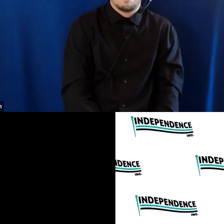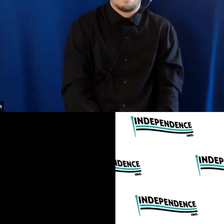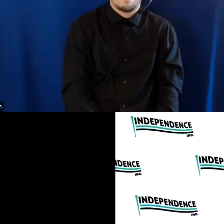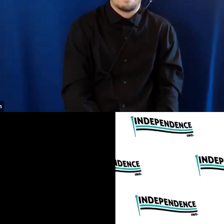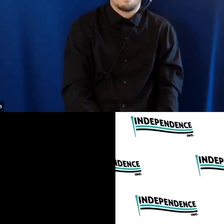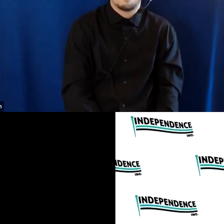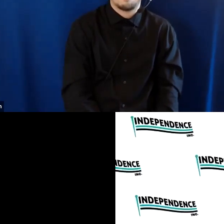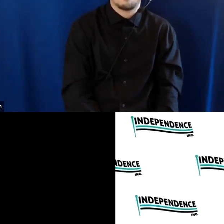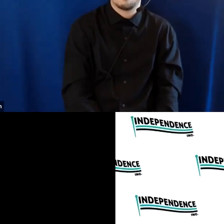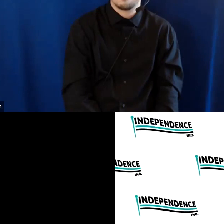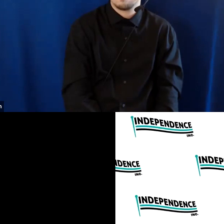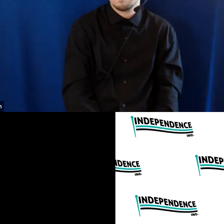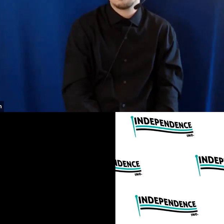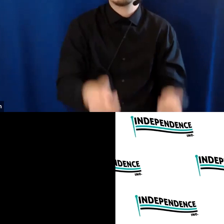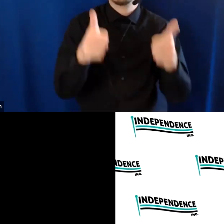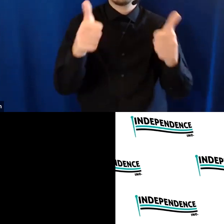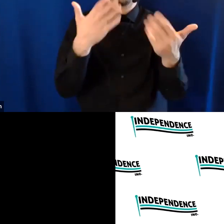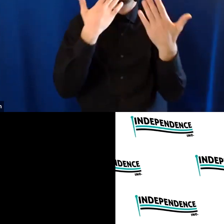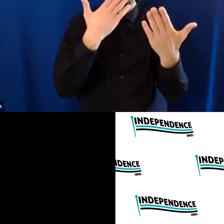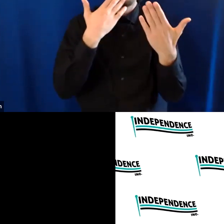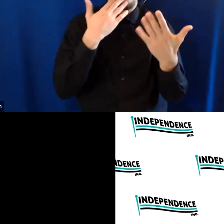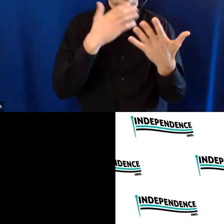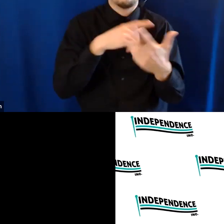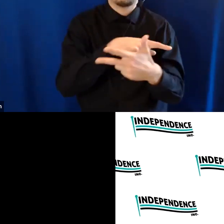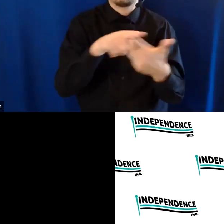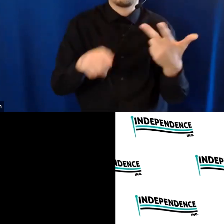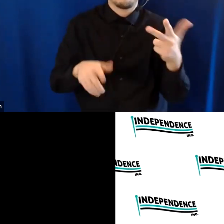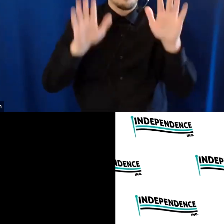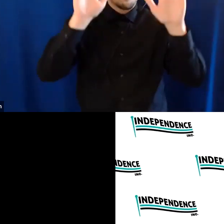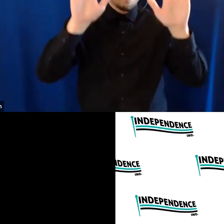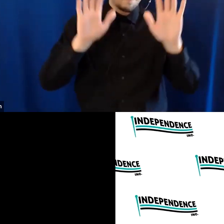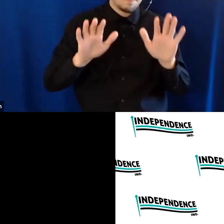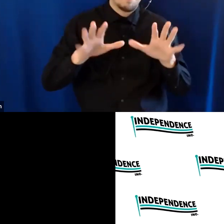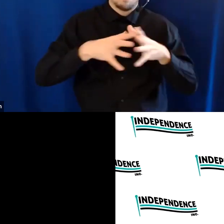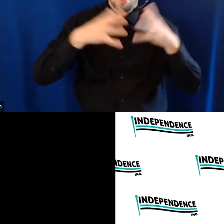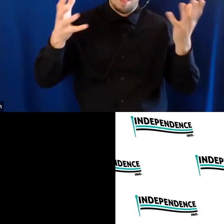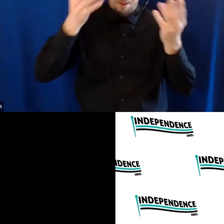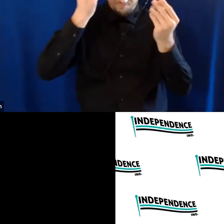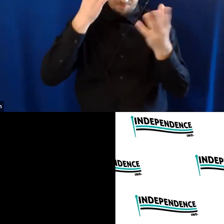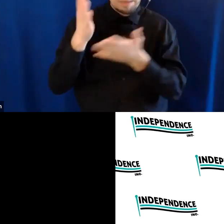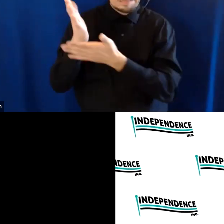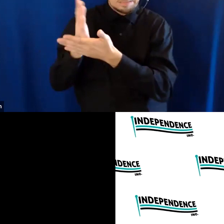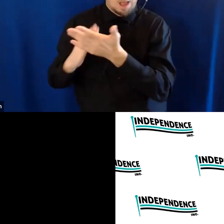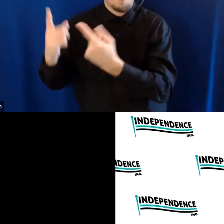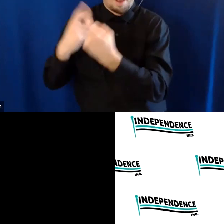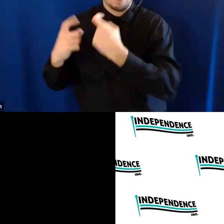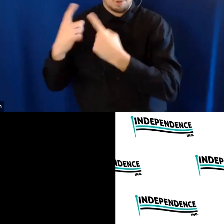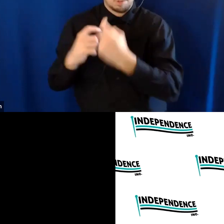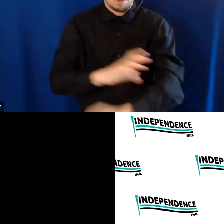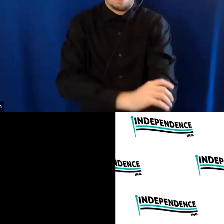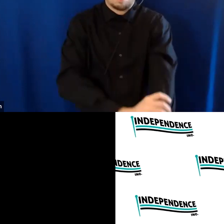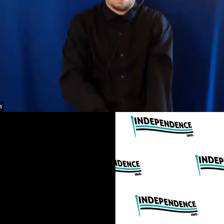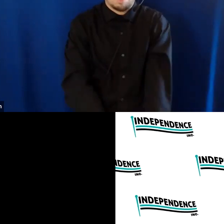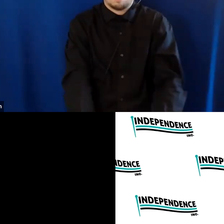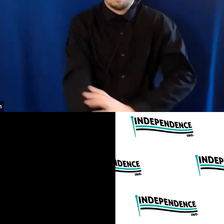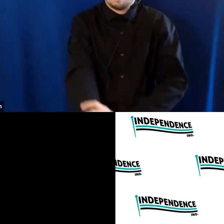All right, wonderful. Thank you all three. So much good information there. So we did have some questions come in. We're going to start